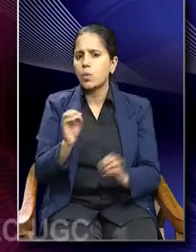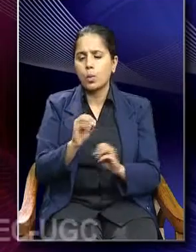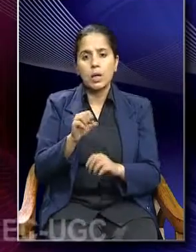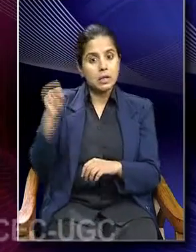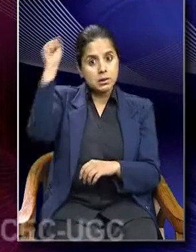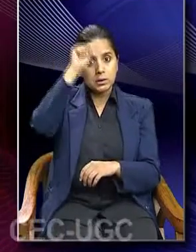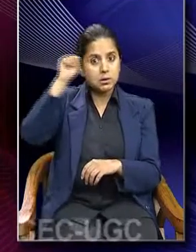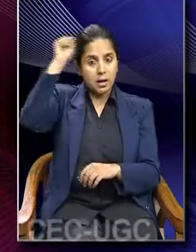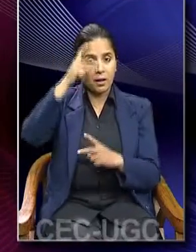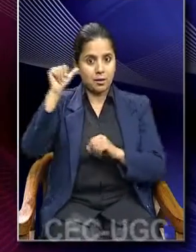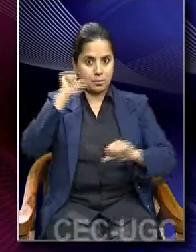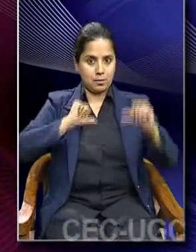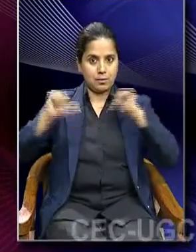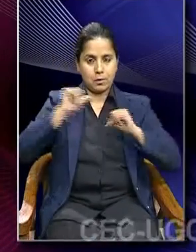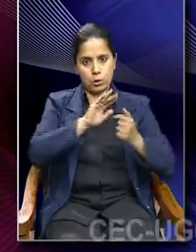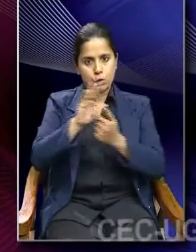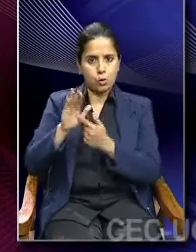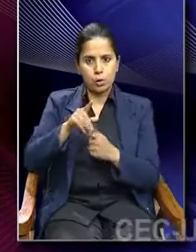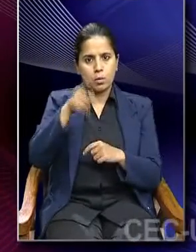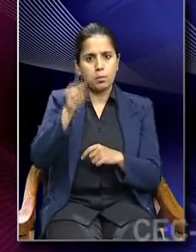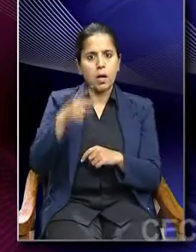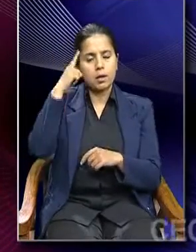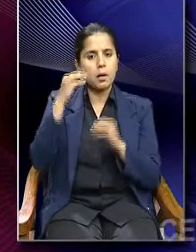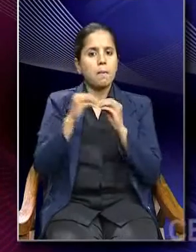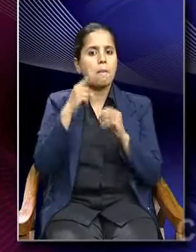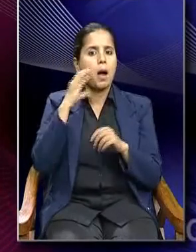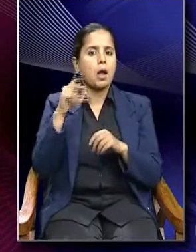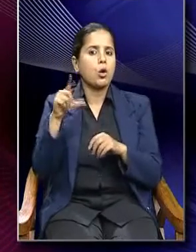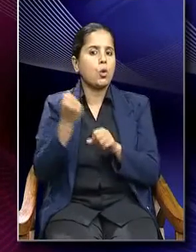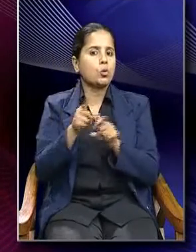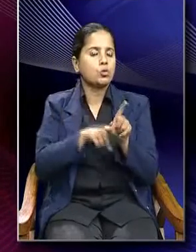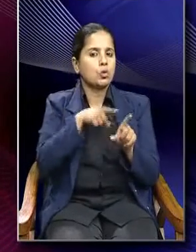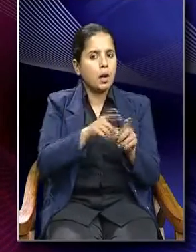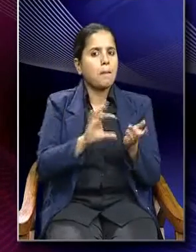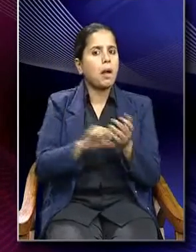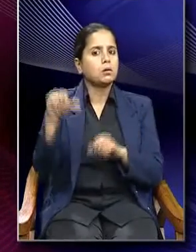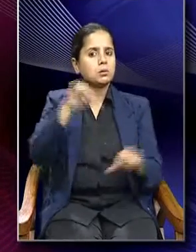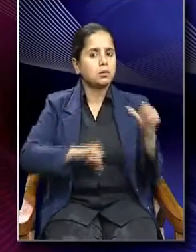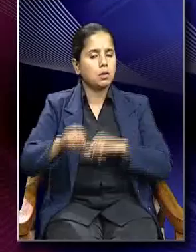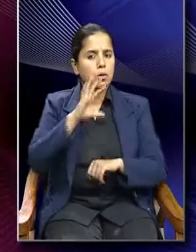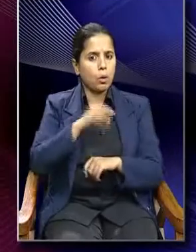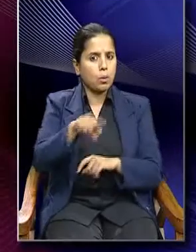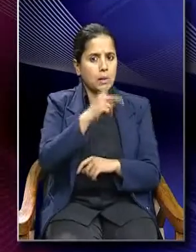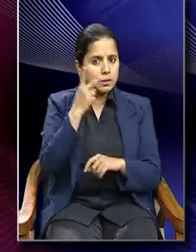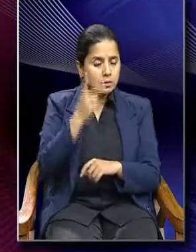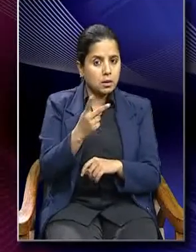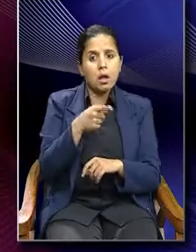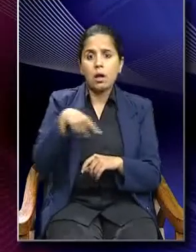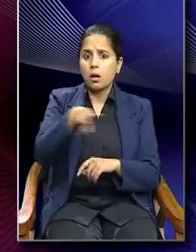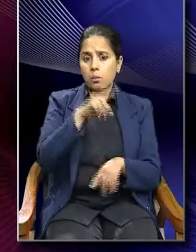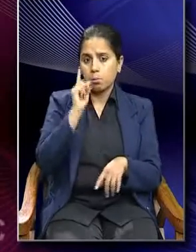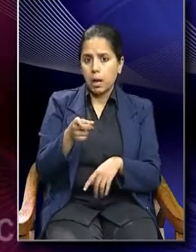which is kind of assumed to belong to biology and medical science, is also something that a sociologist